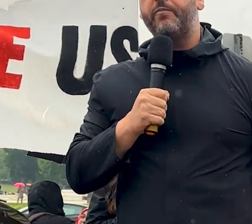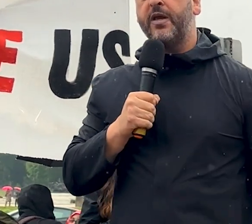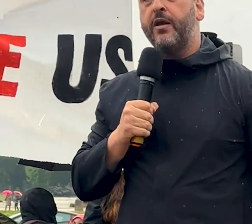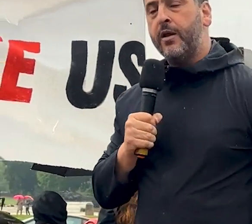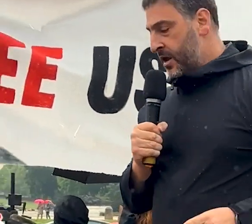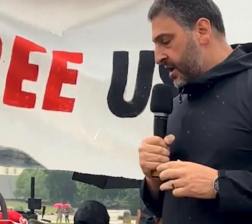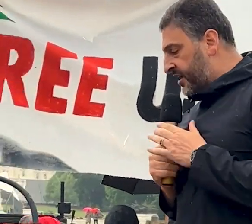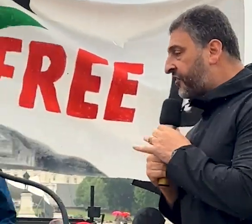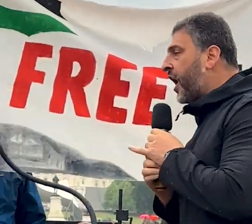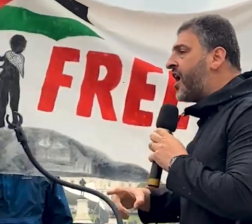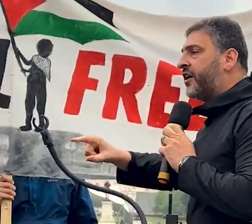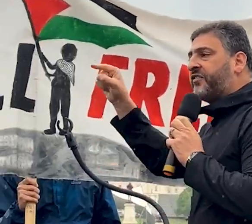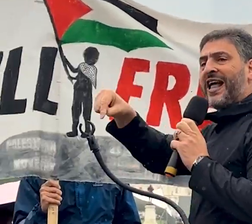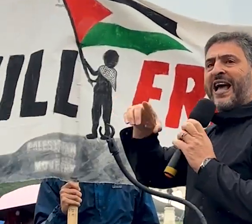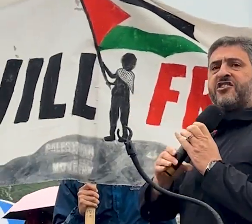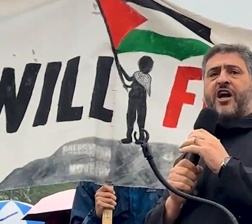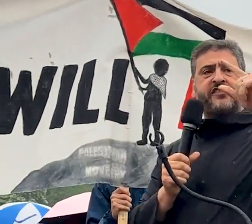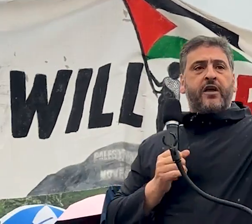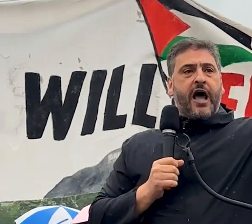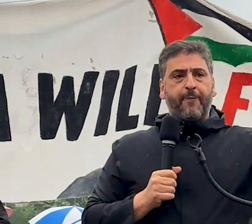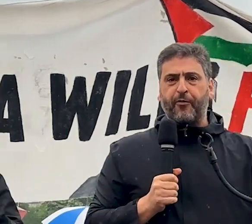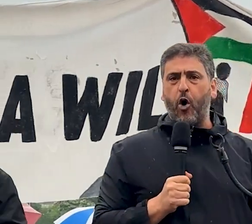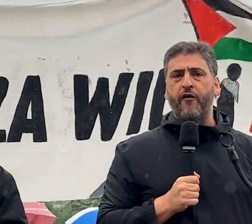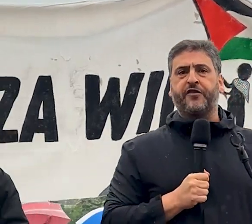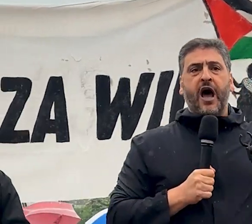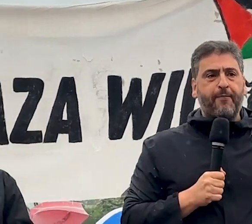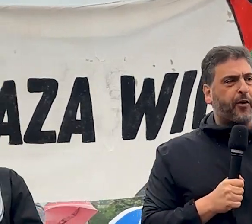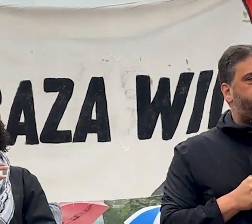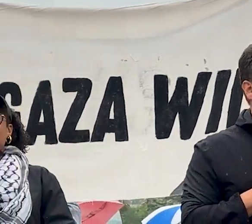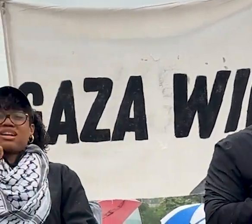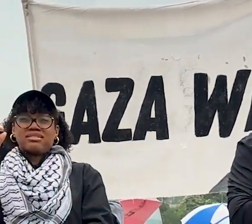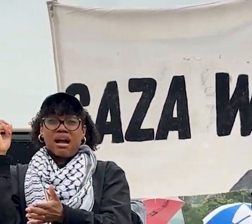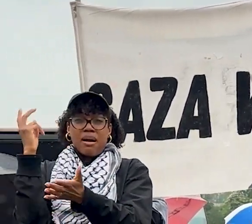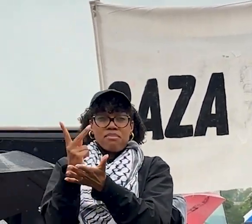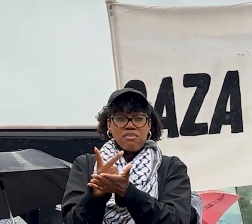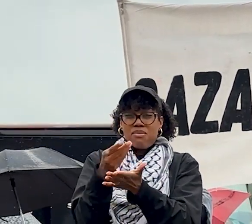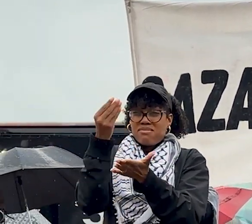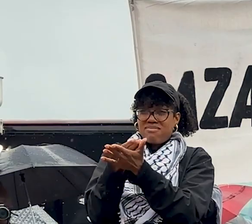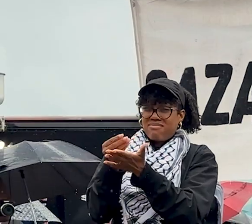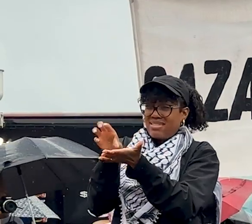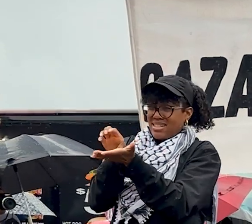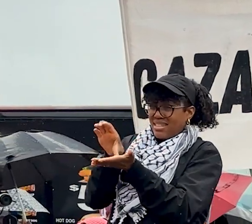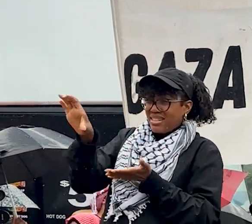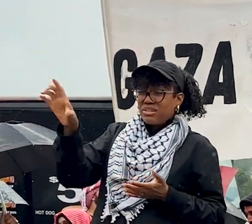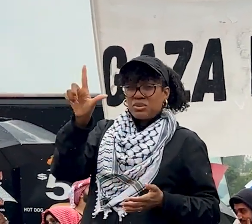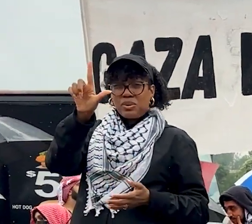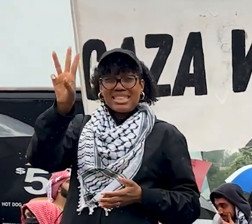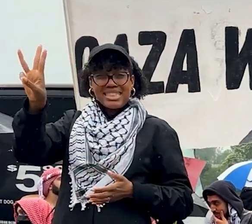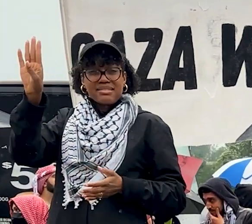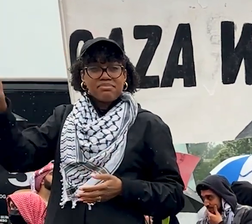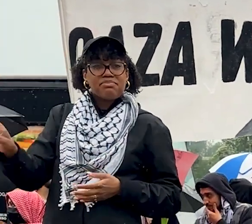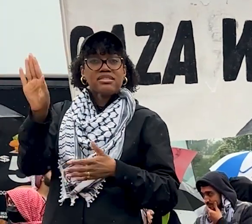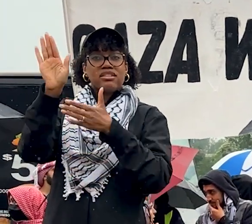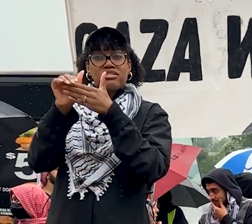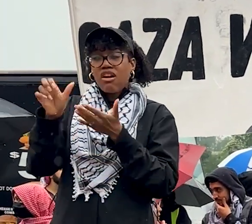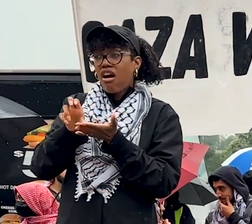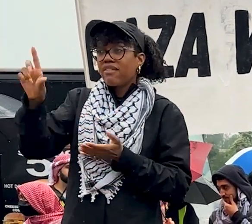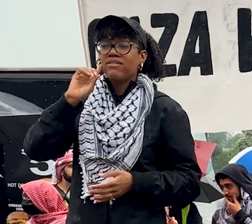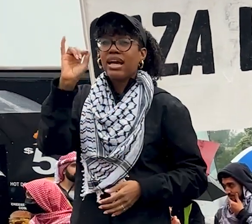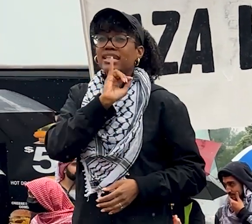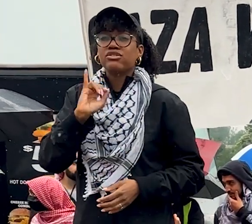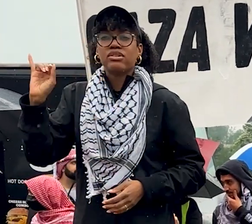people. This Congress that had just approved, appropriated $26 billion for